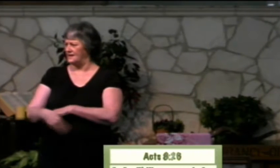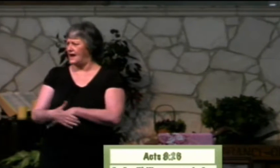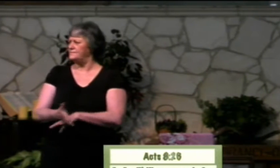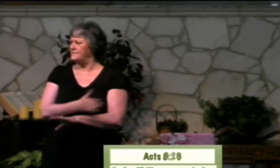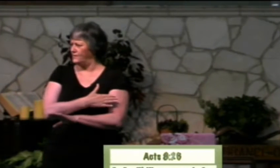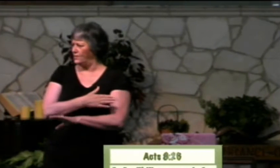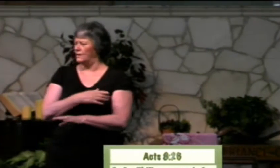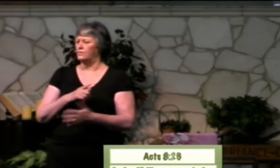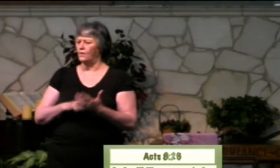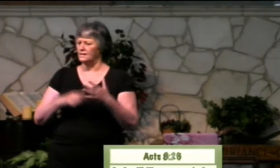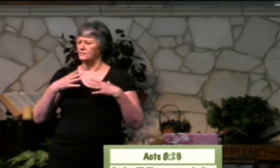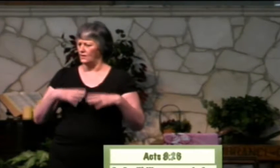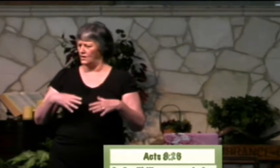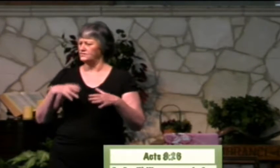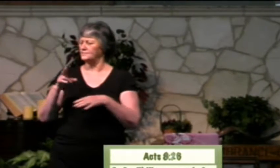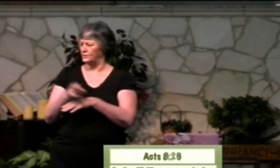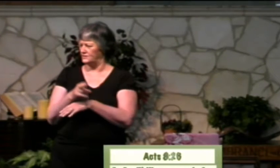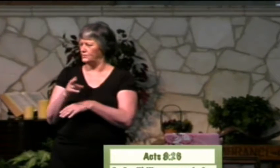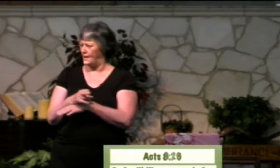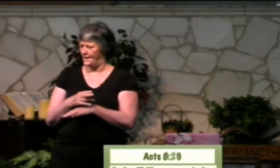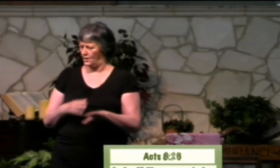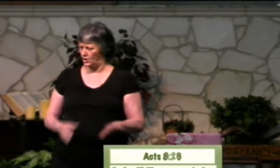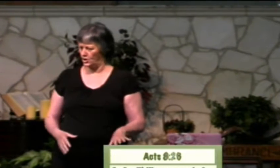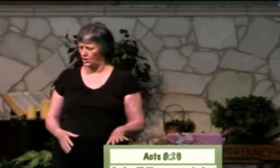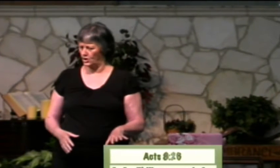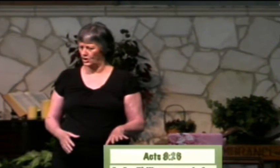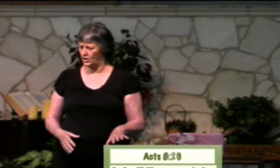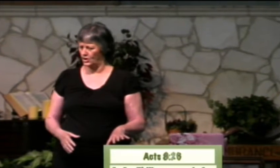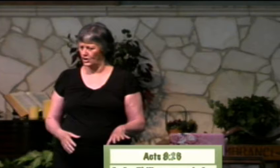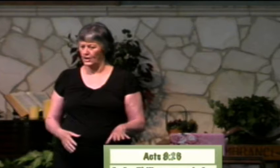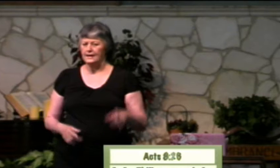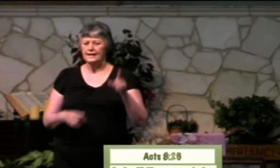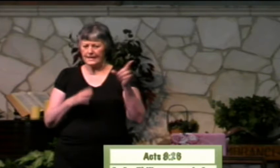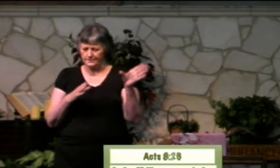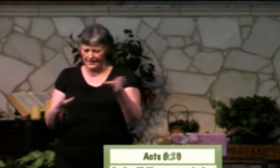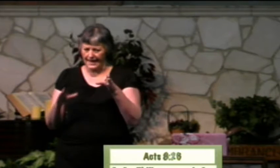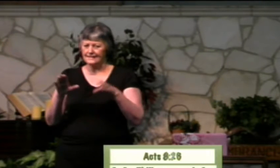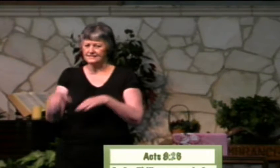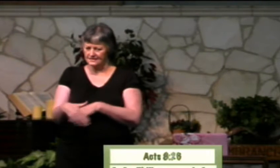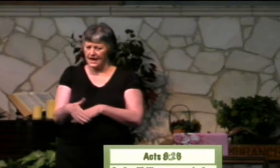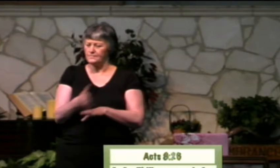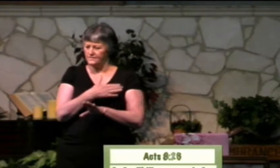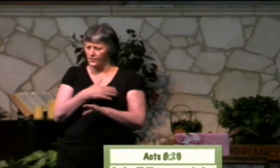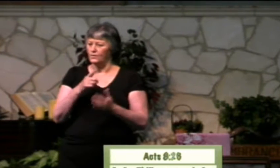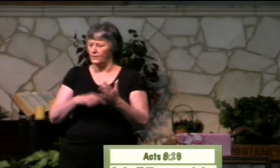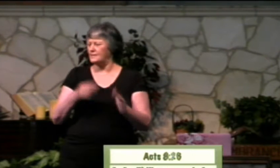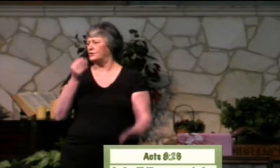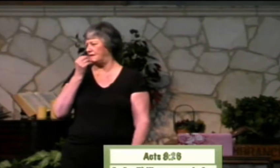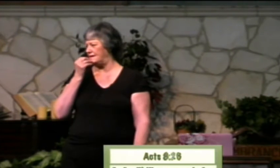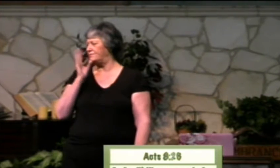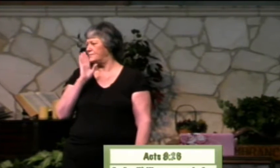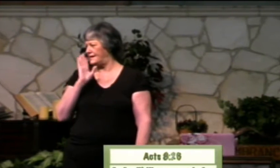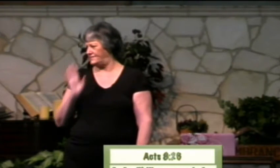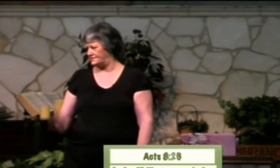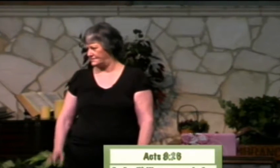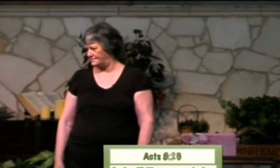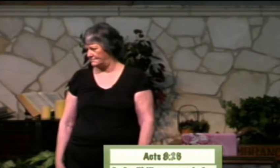night before what clothes I'm going to wear. He plans the night before what I'm going to eat for breakfast.